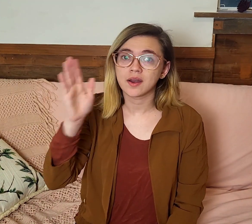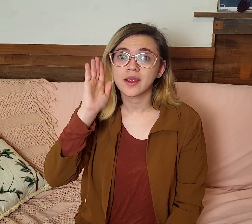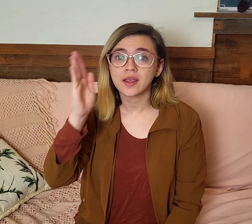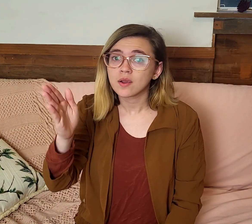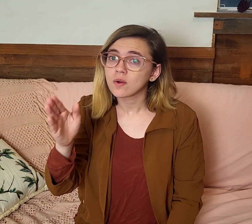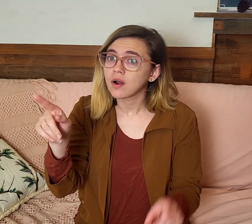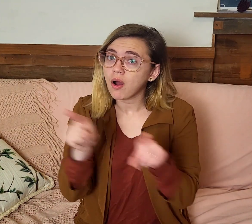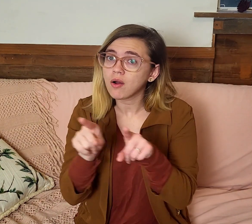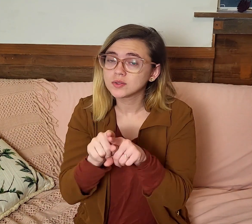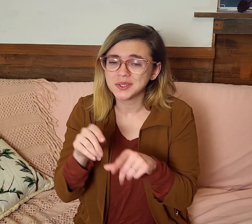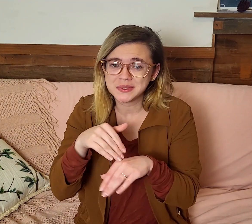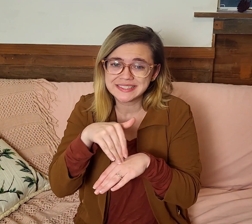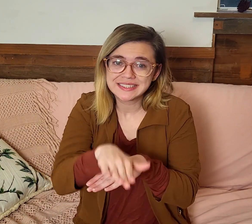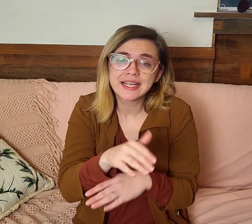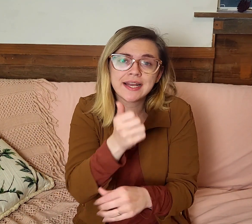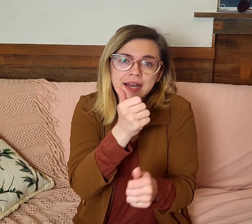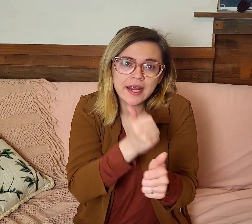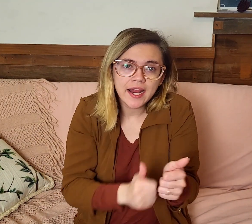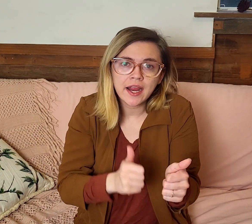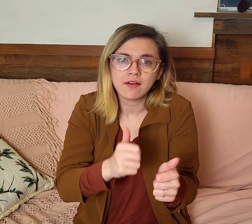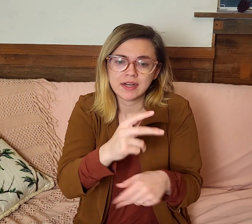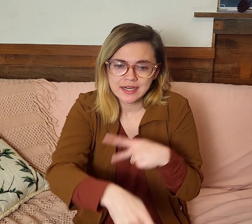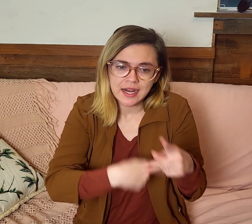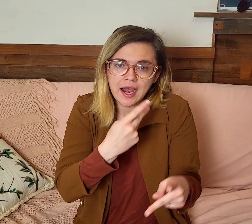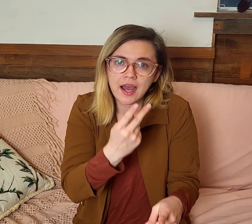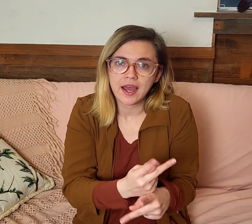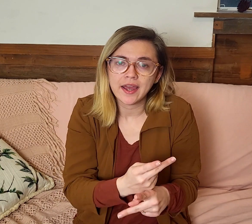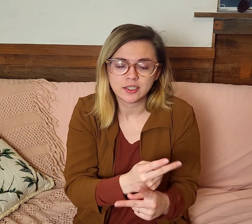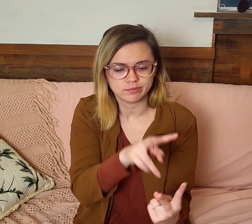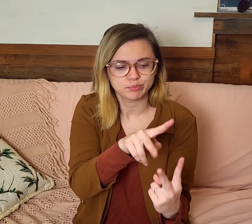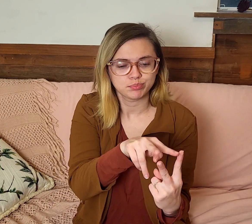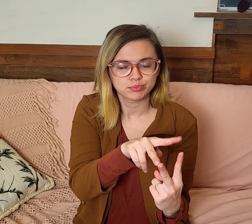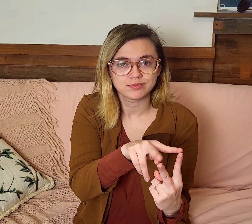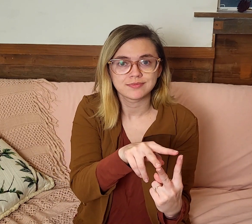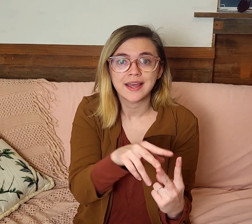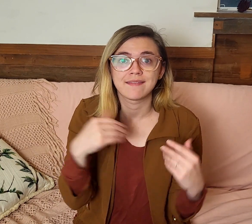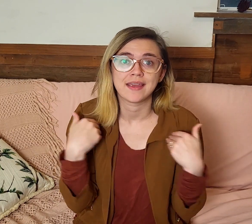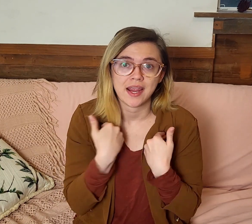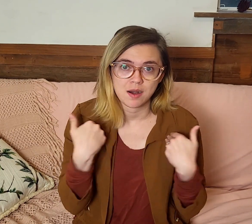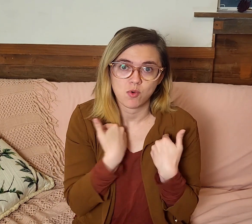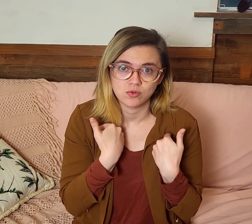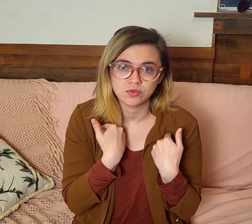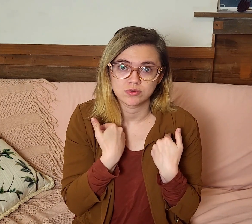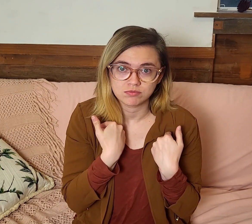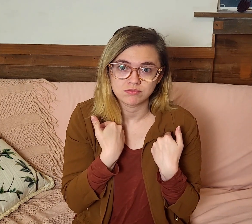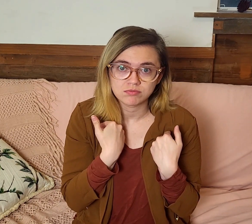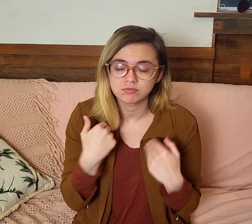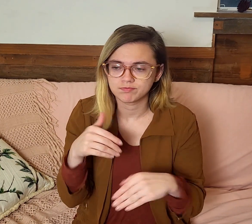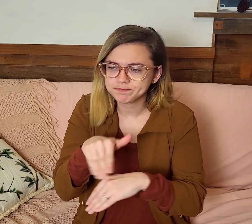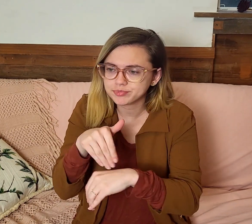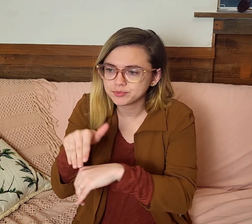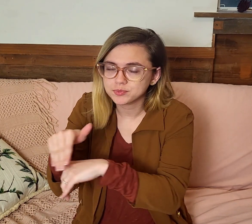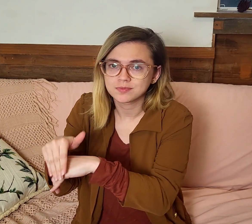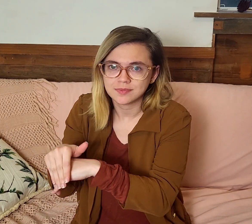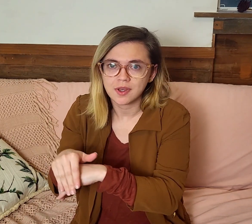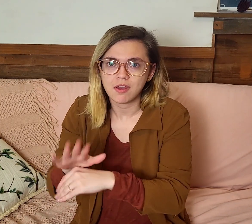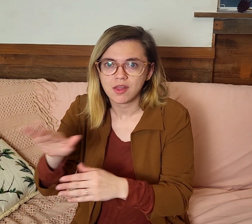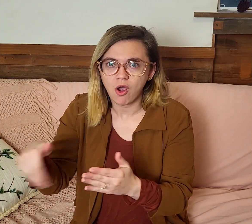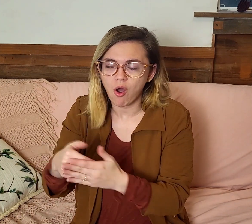God would also send each kind of animal in pairs to go and march towards